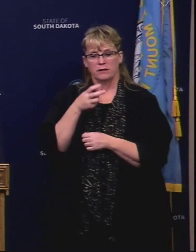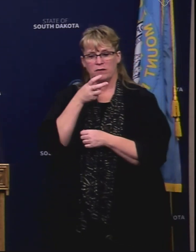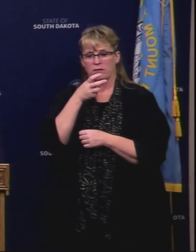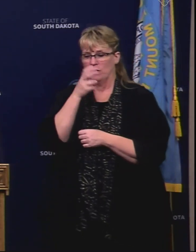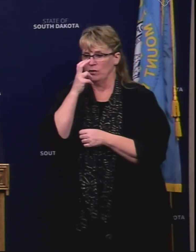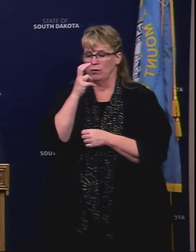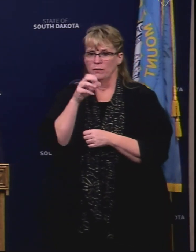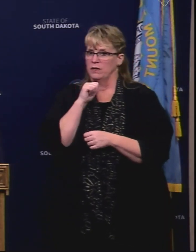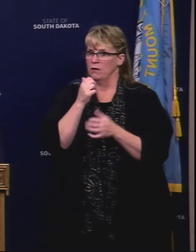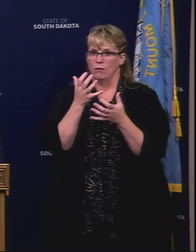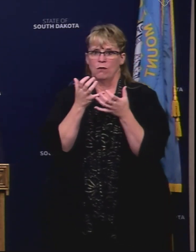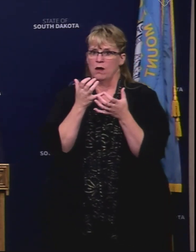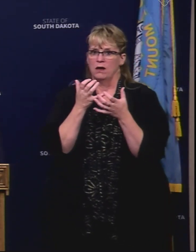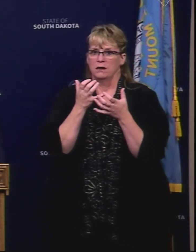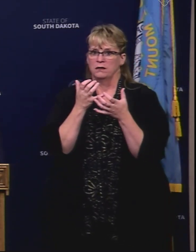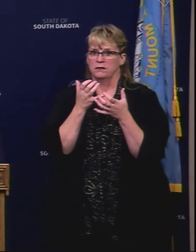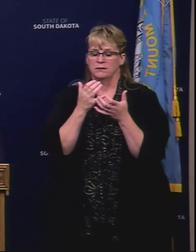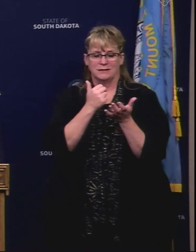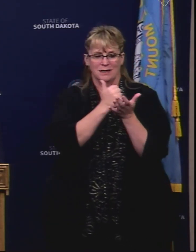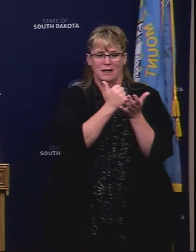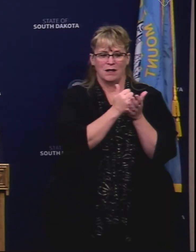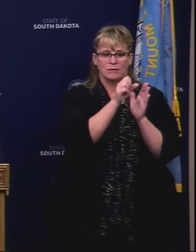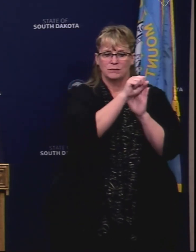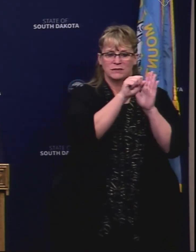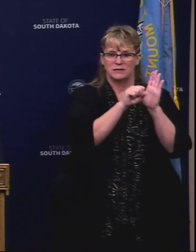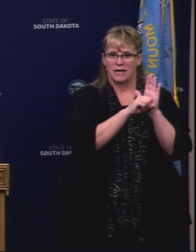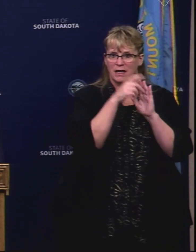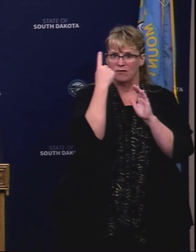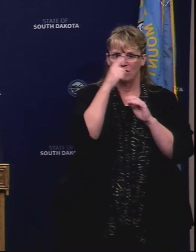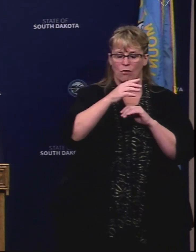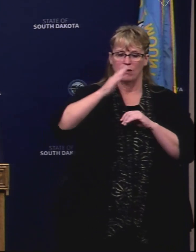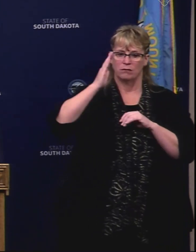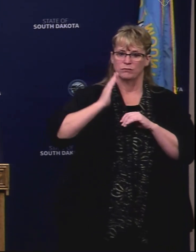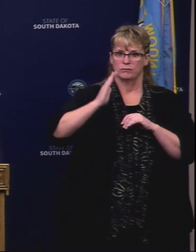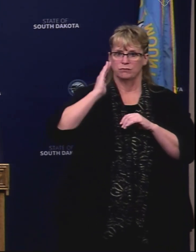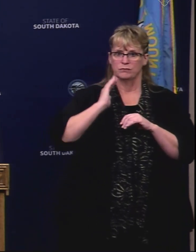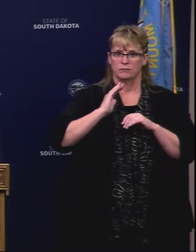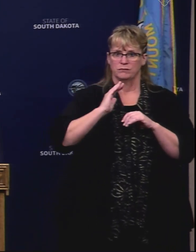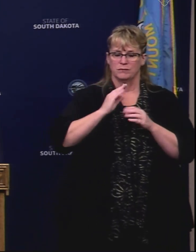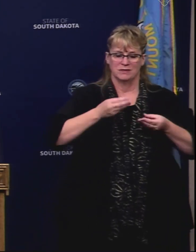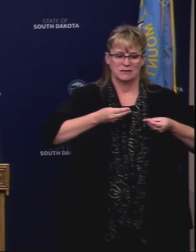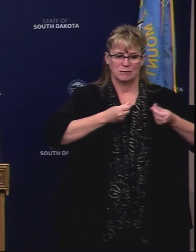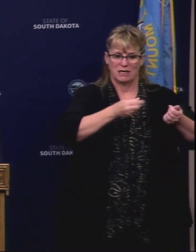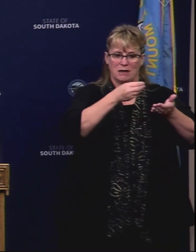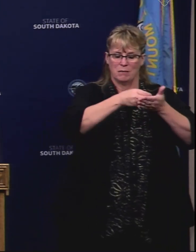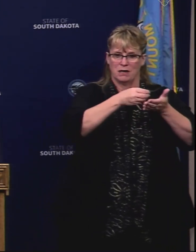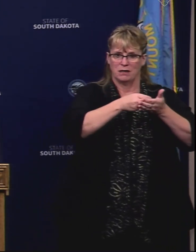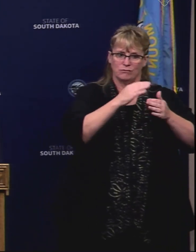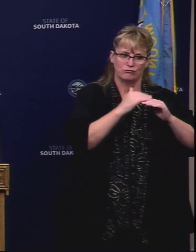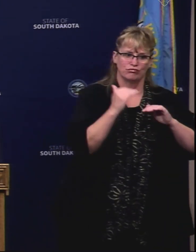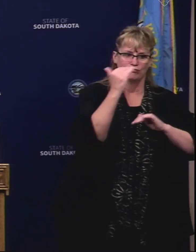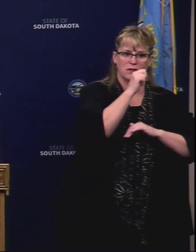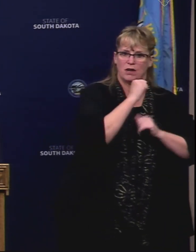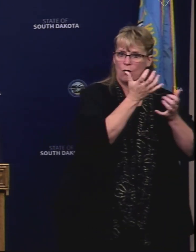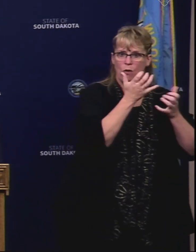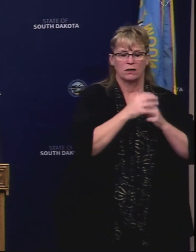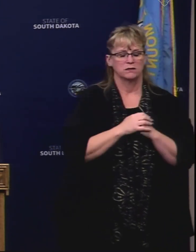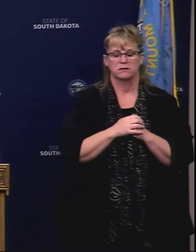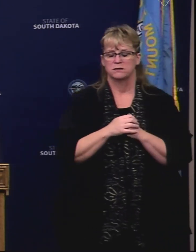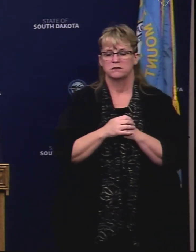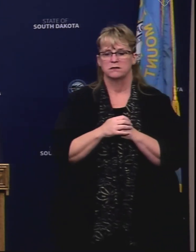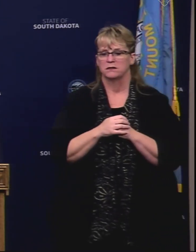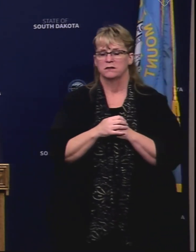they don't want to bail out states for previous over-budgeting or overspending practices. They want to make sure that it